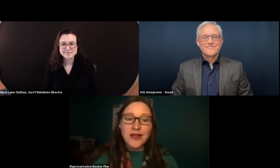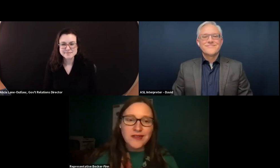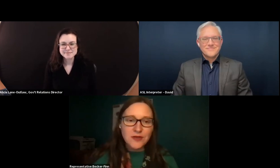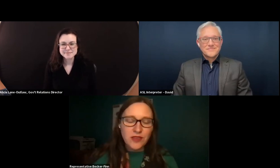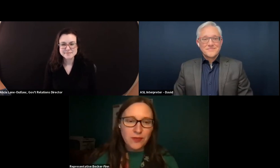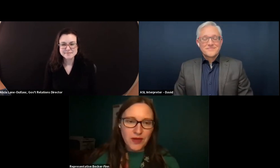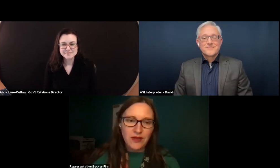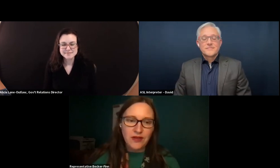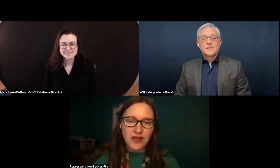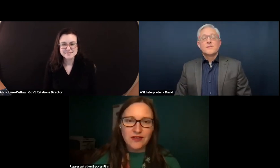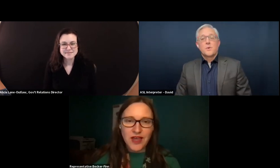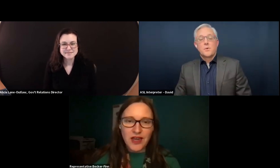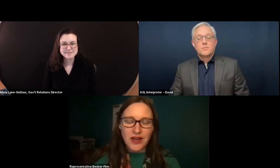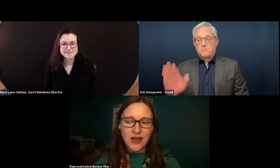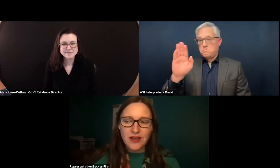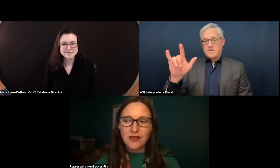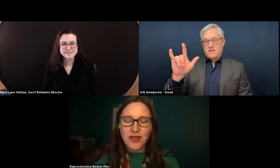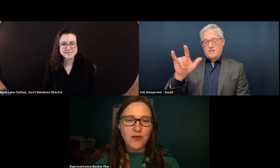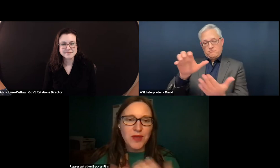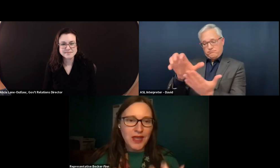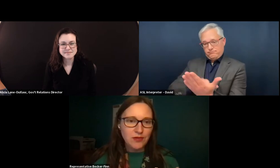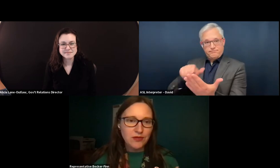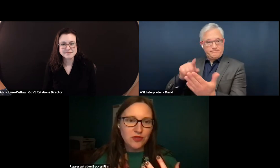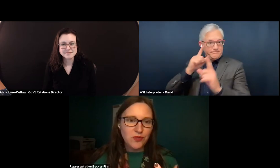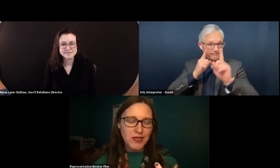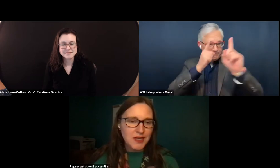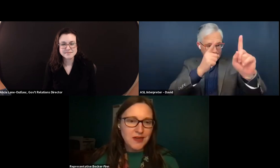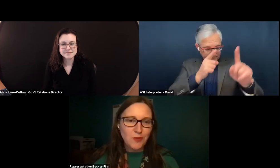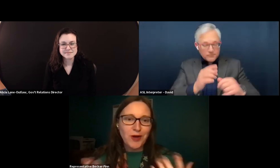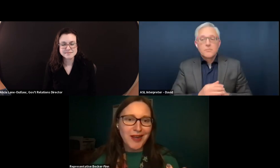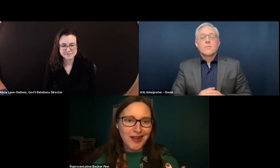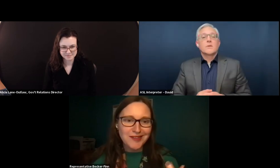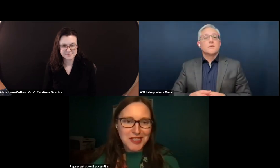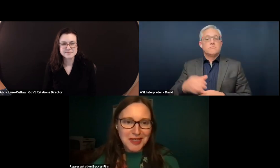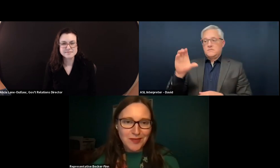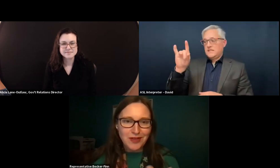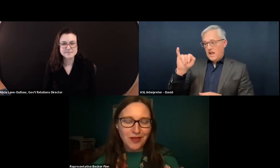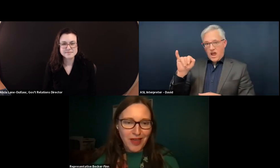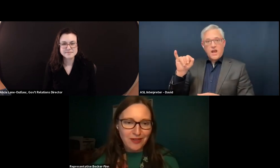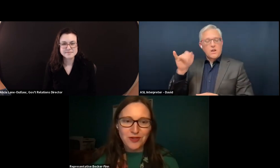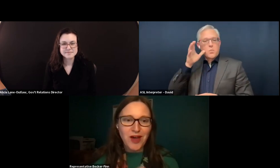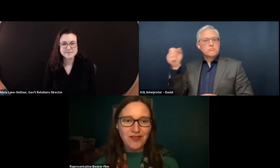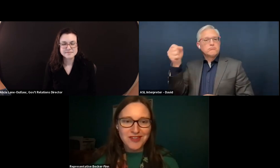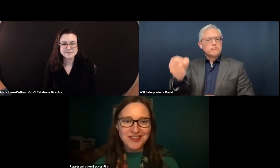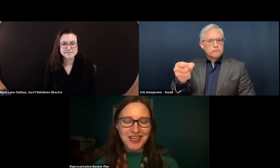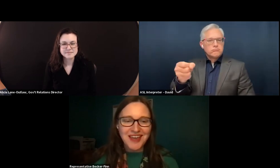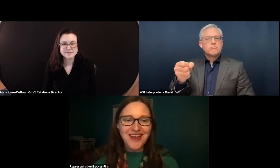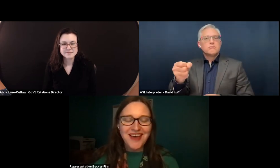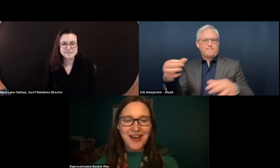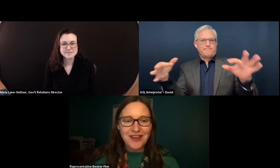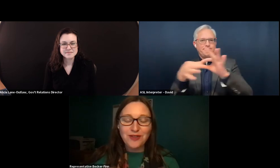So the idea with the bill is that they would be able to be working as a team in the classroom,